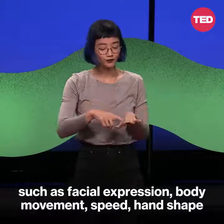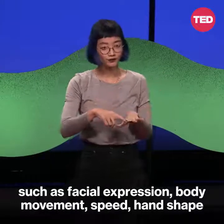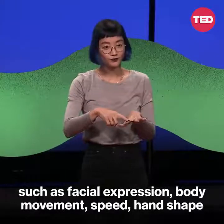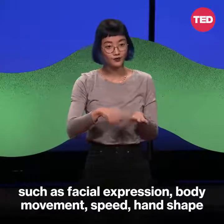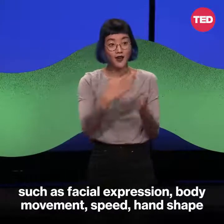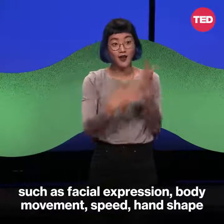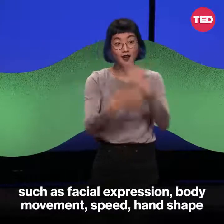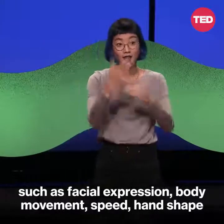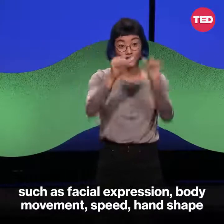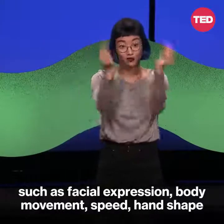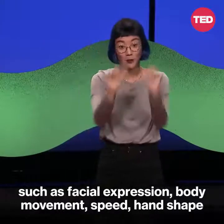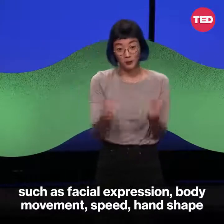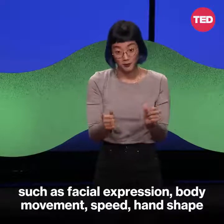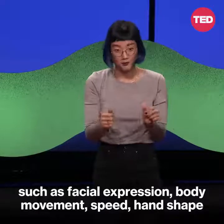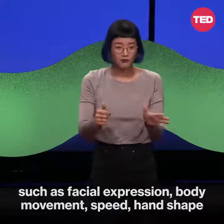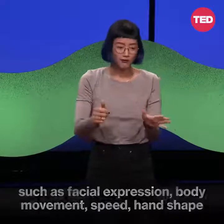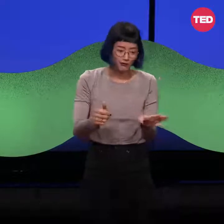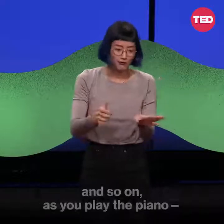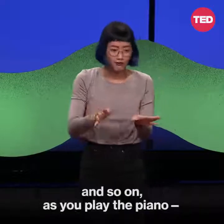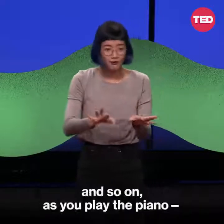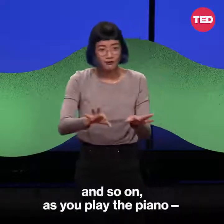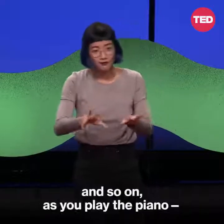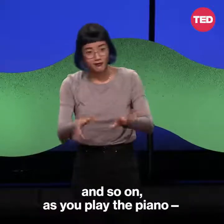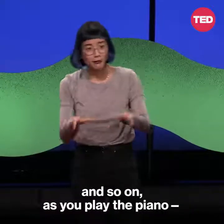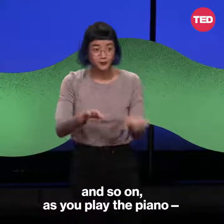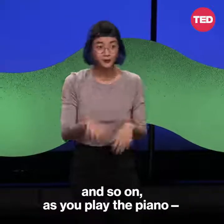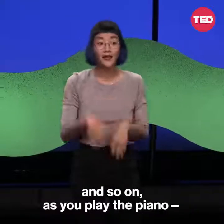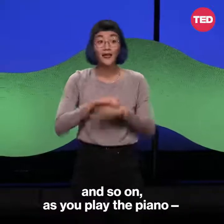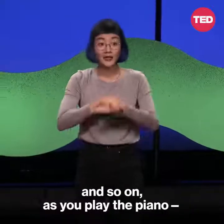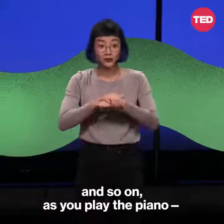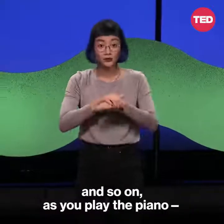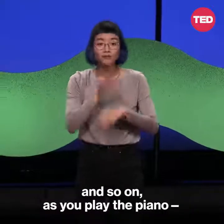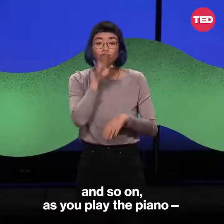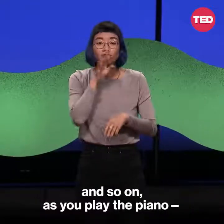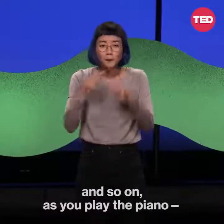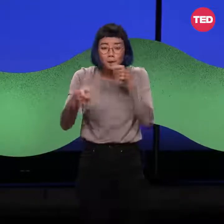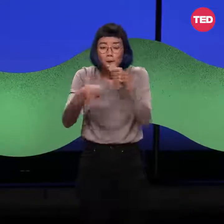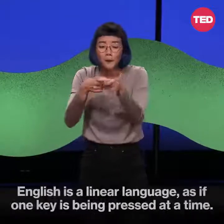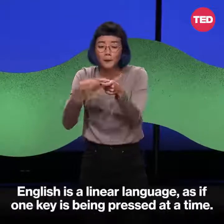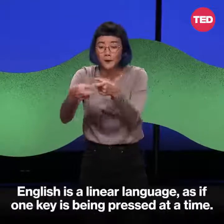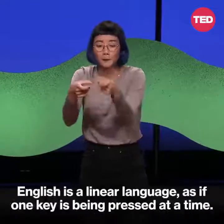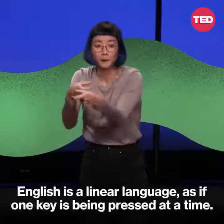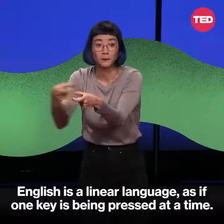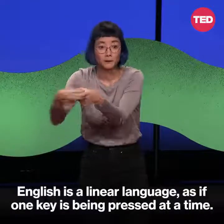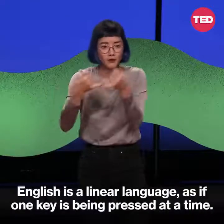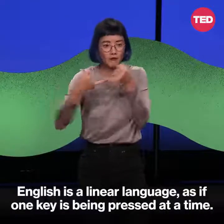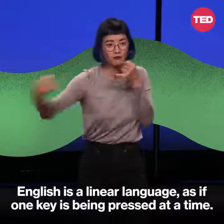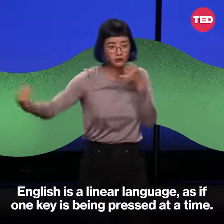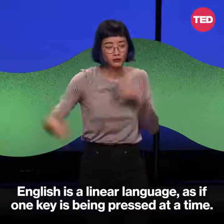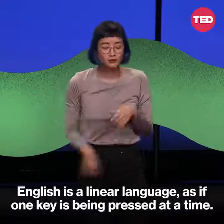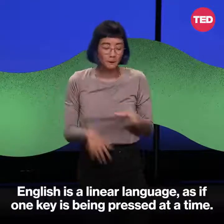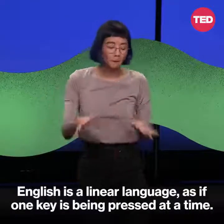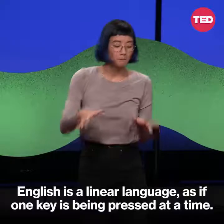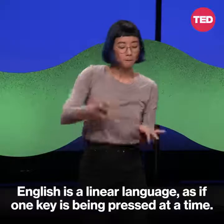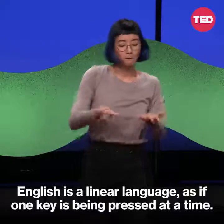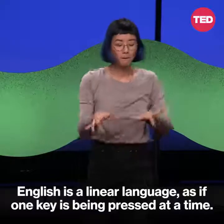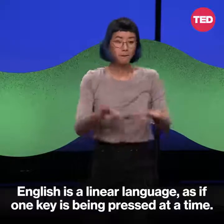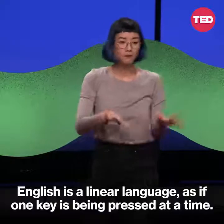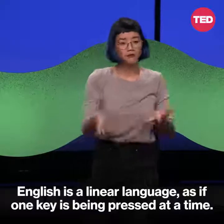speed, hand shape, and so on as you play the piano, English is a linear language, as if one